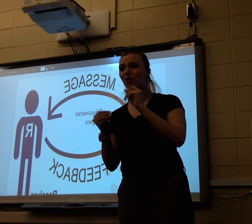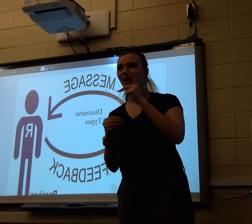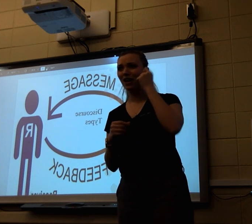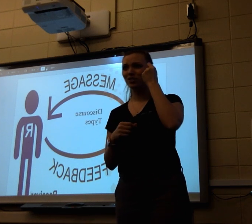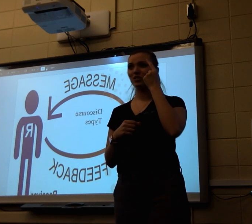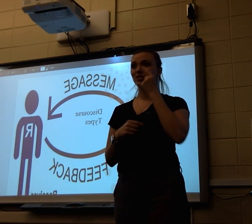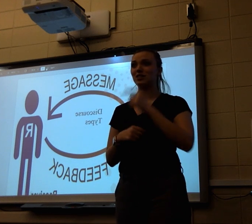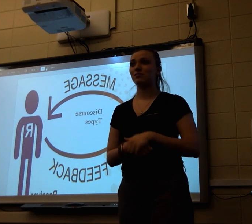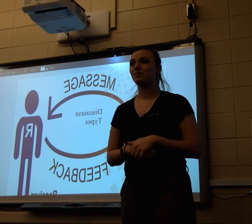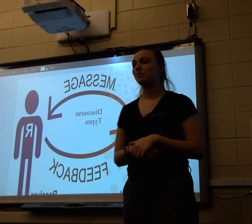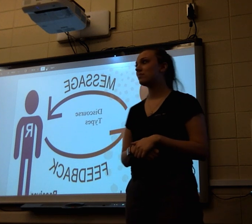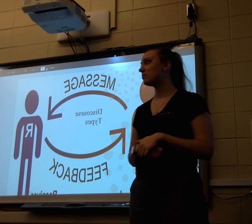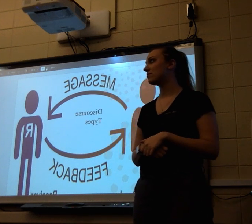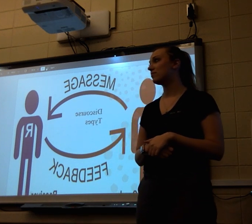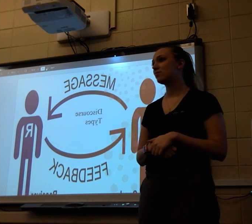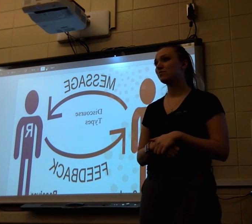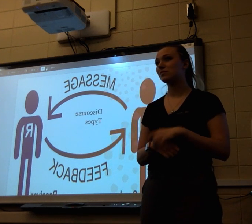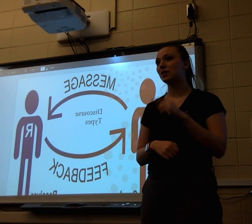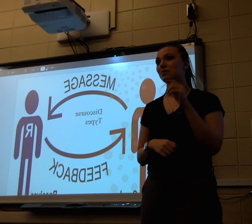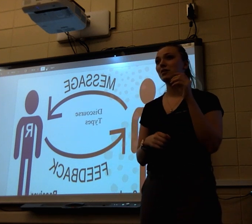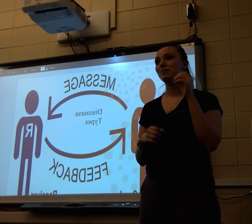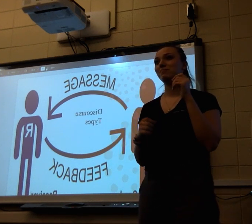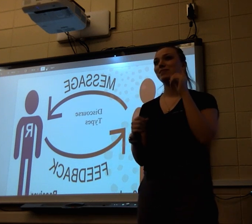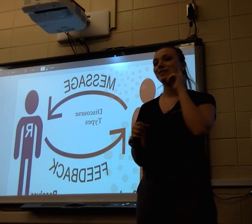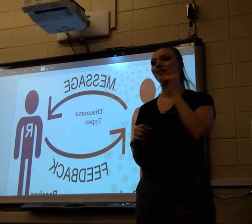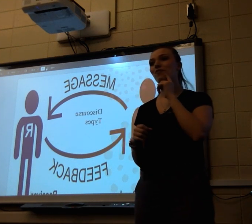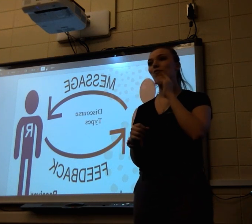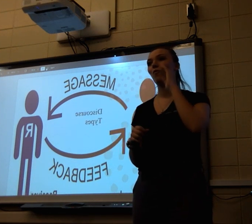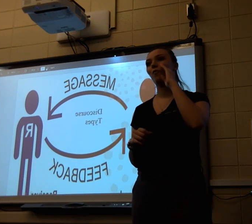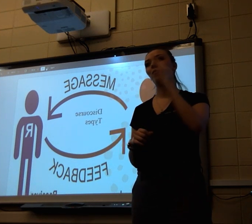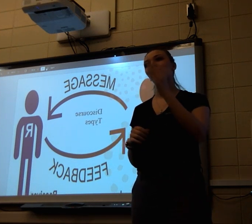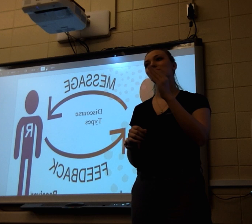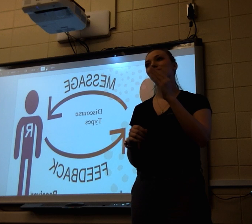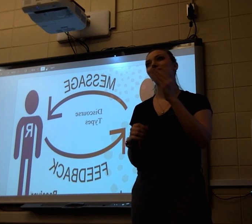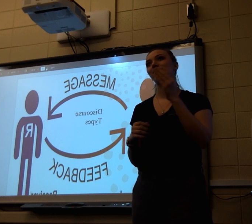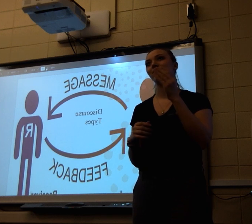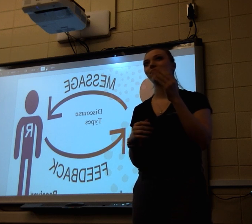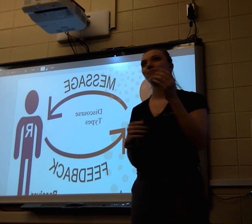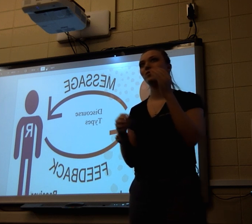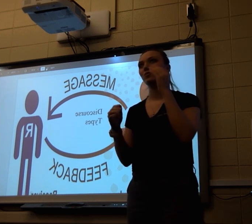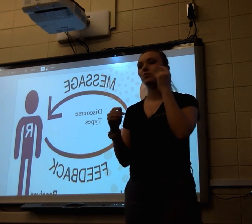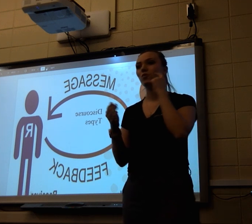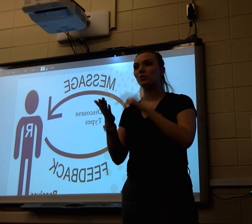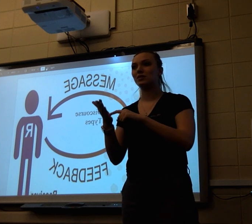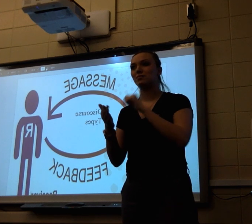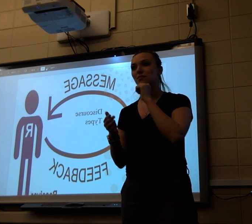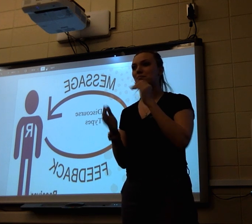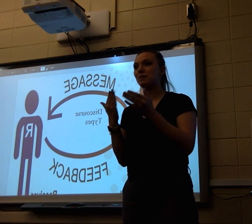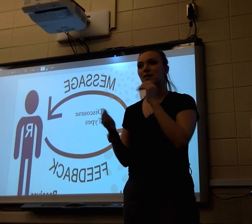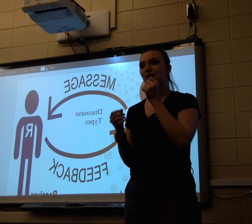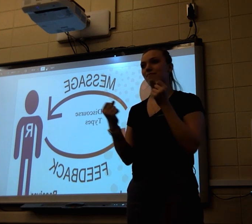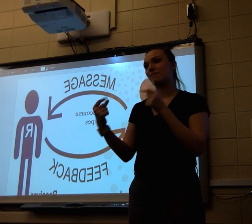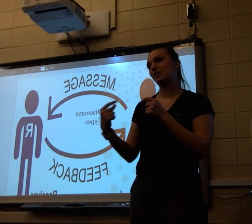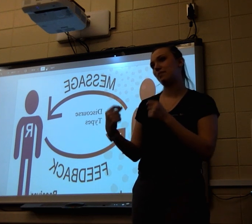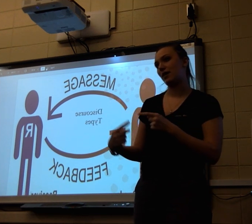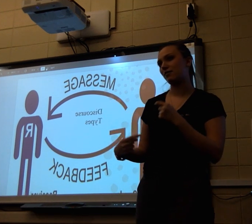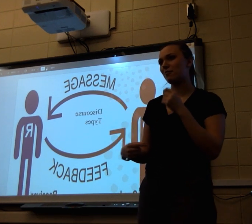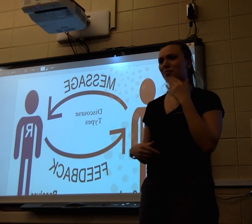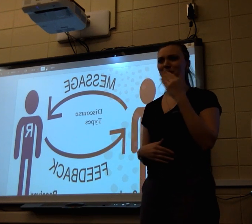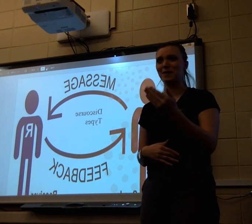me a procedural discourse. This is great. No, but the way that it's expressed they